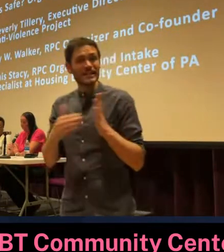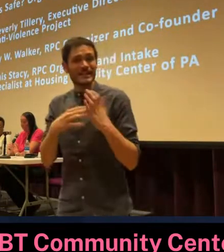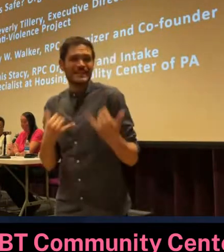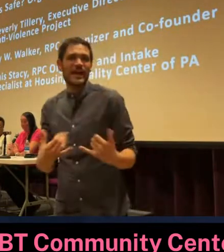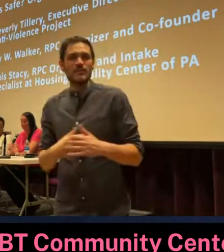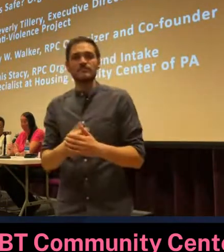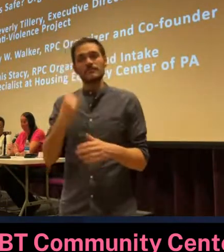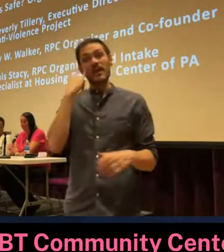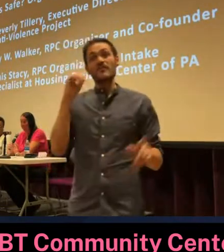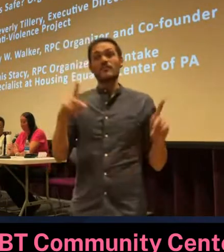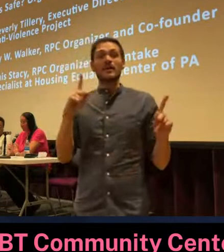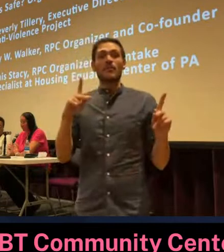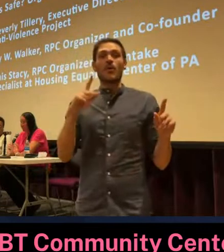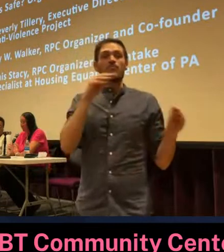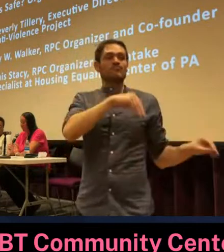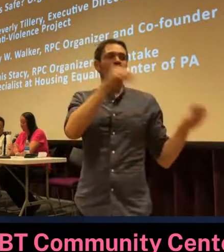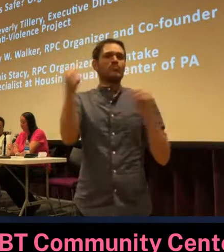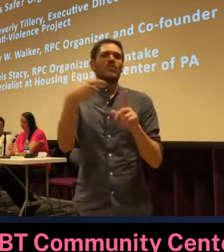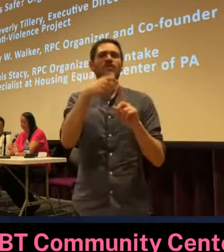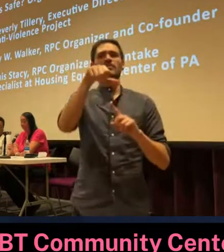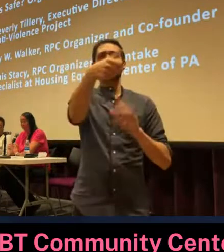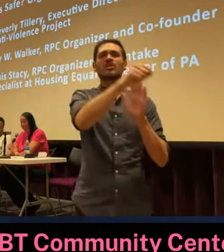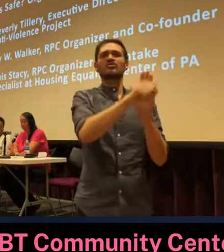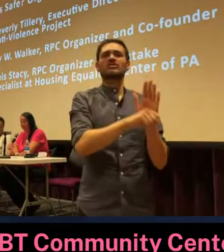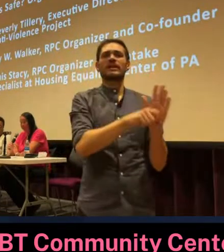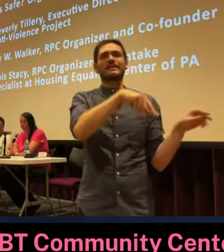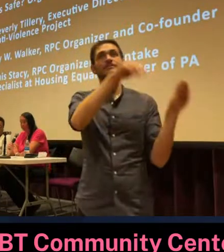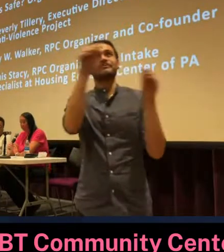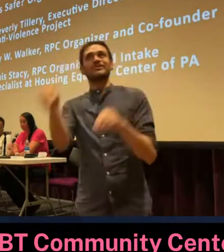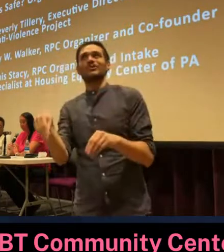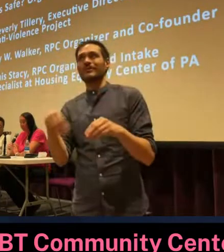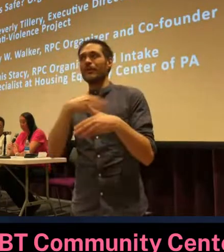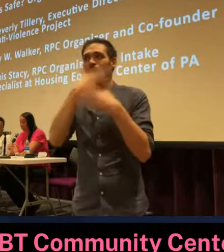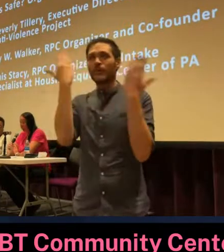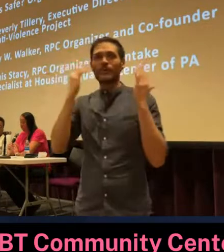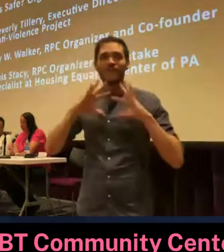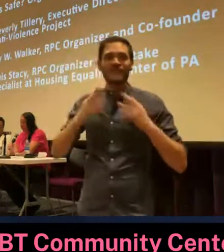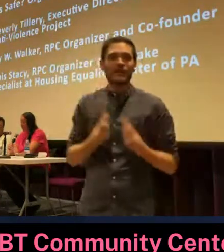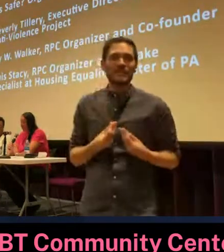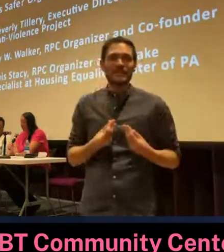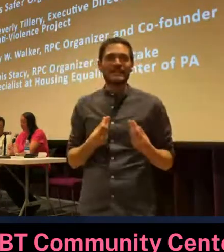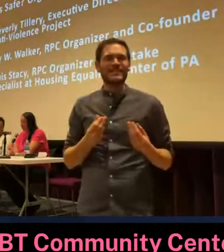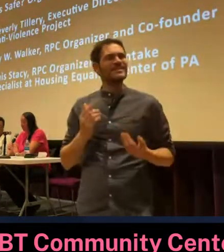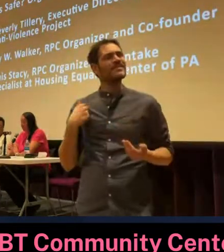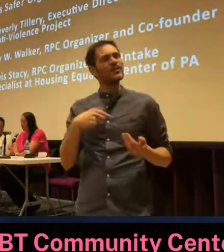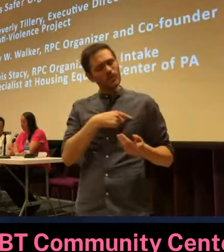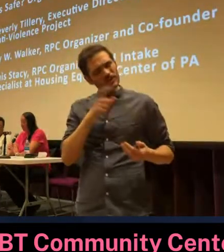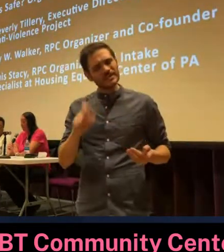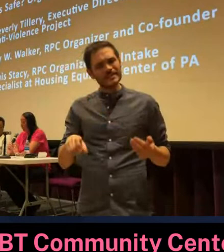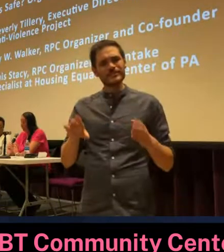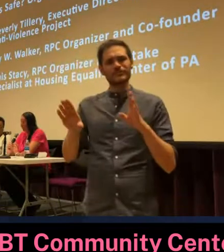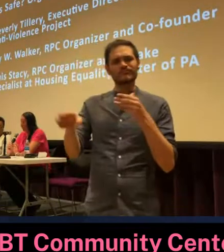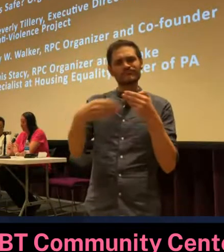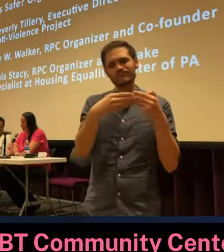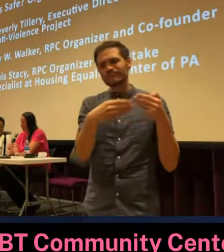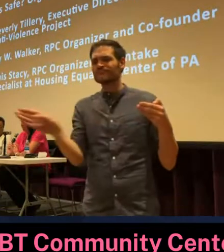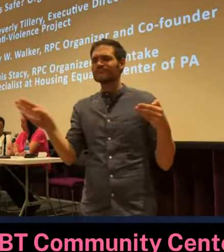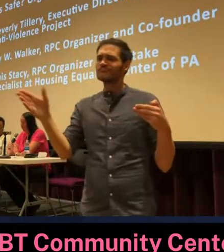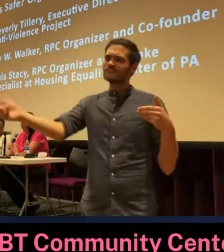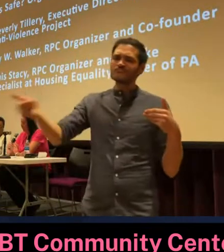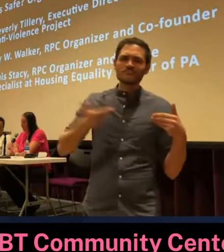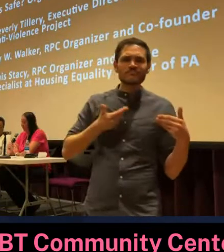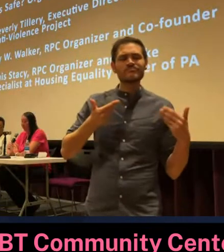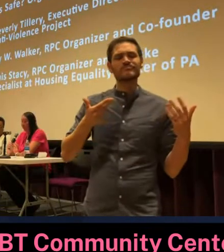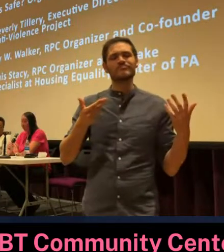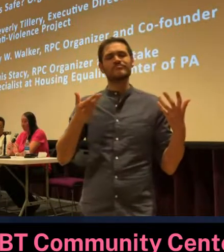other states because of the laws, and they're coming here without the rest of their families, we need to open our doors. We need to pull together as a community